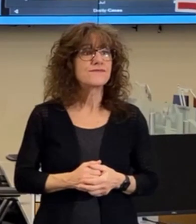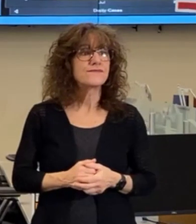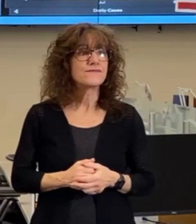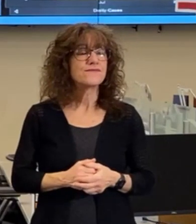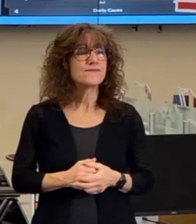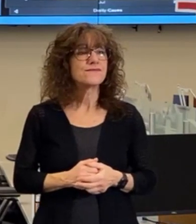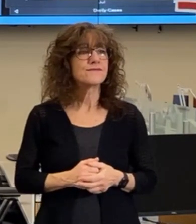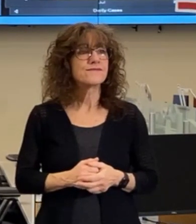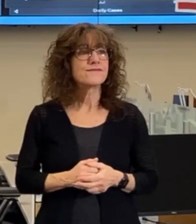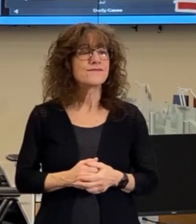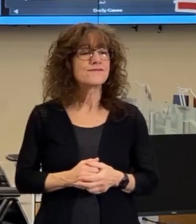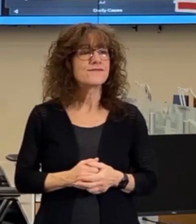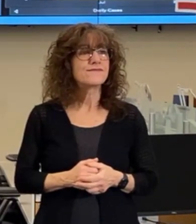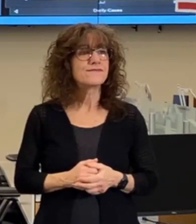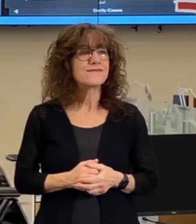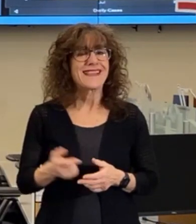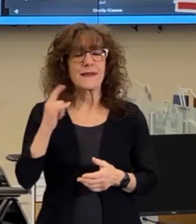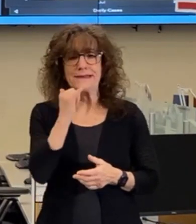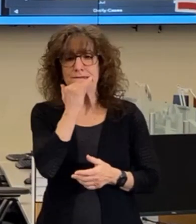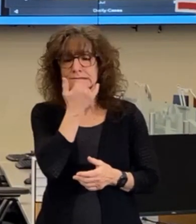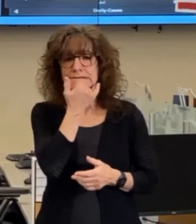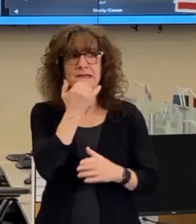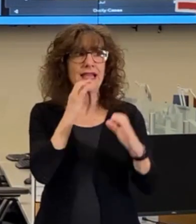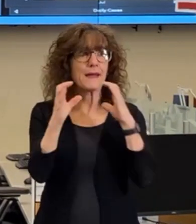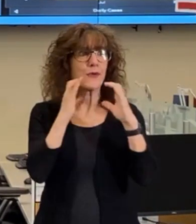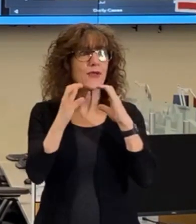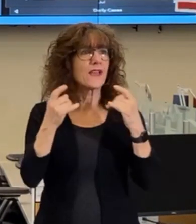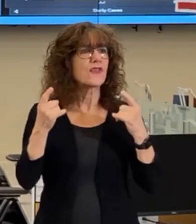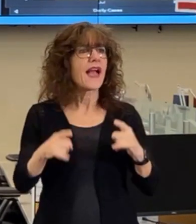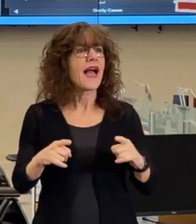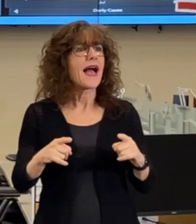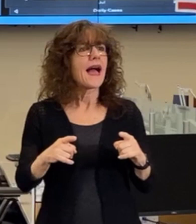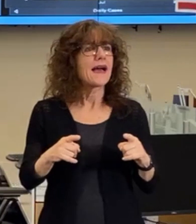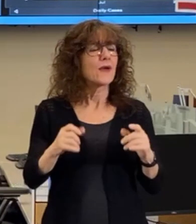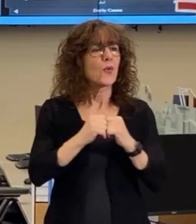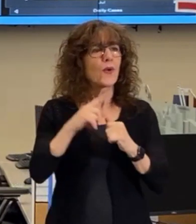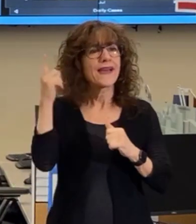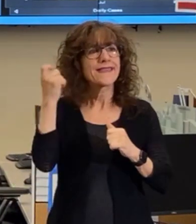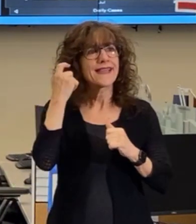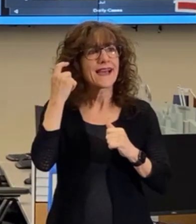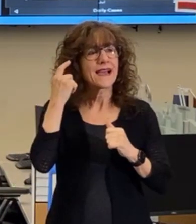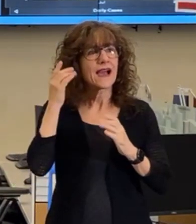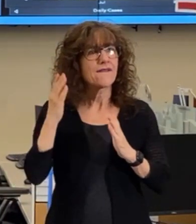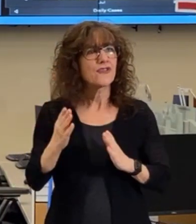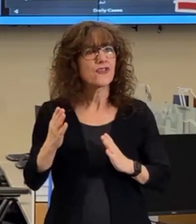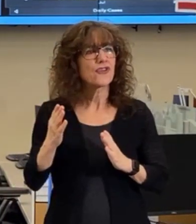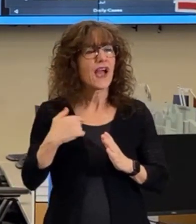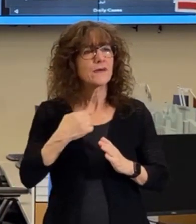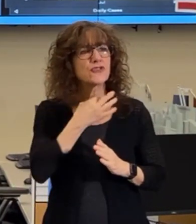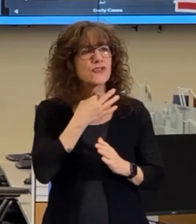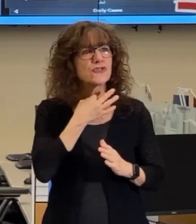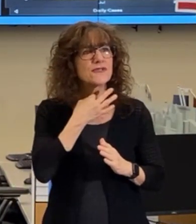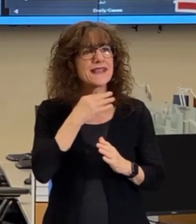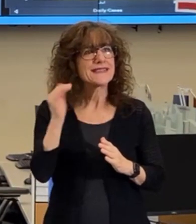There was a little bit of miscommunication going on with government representative. I was wondering,